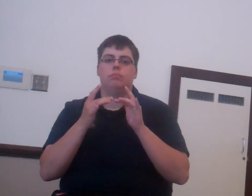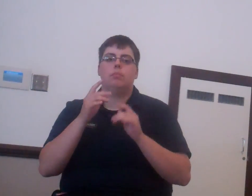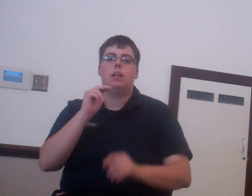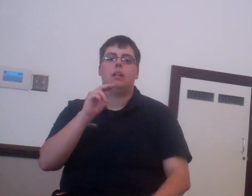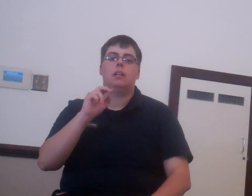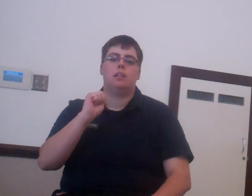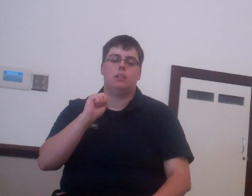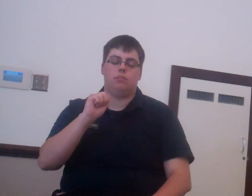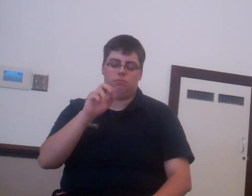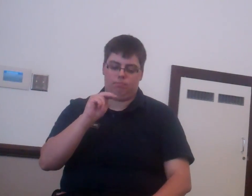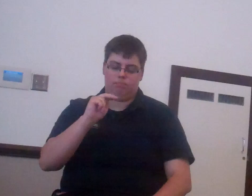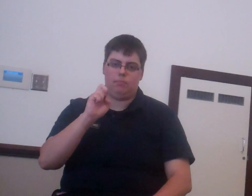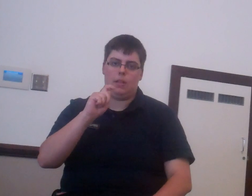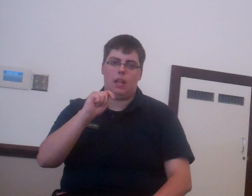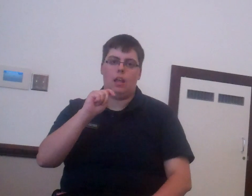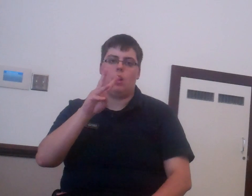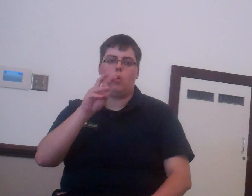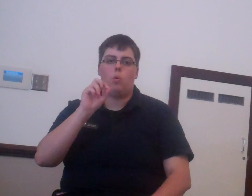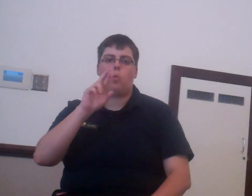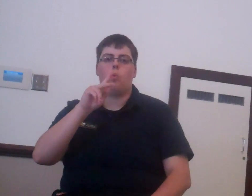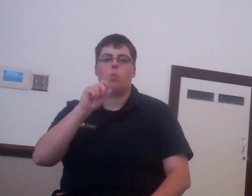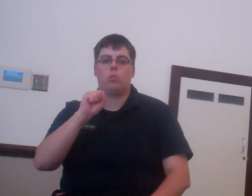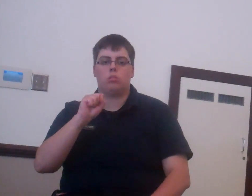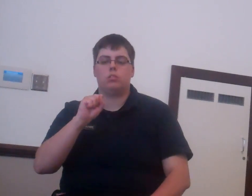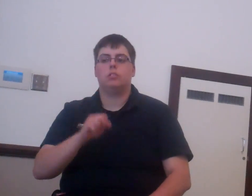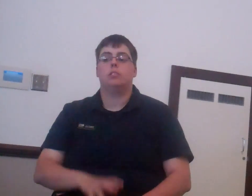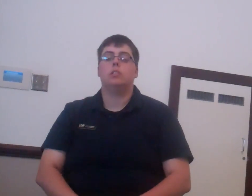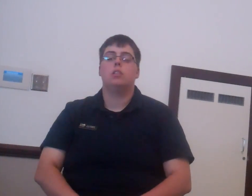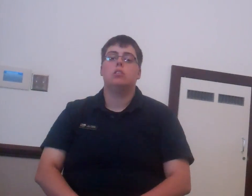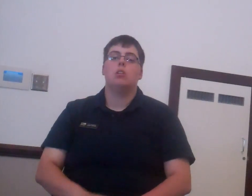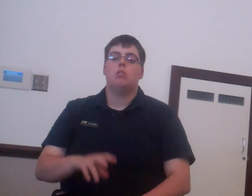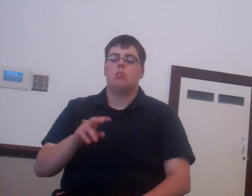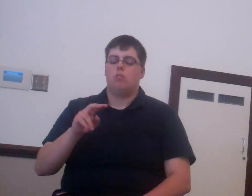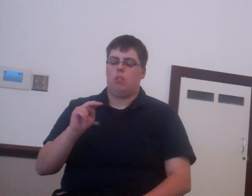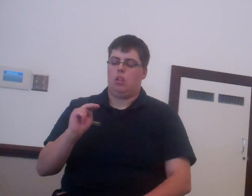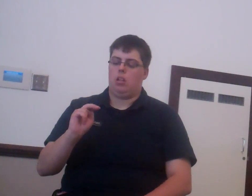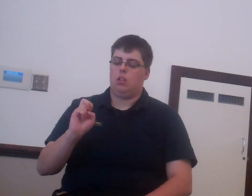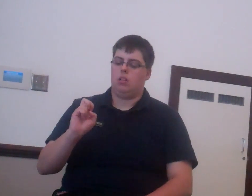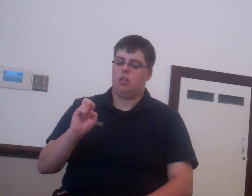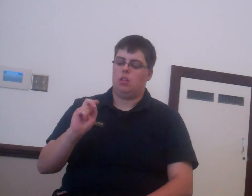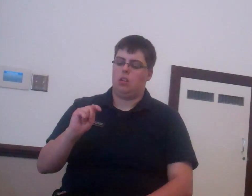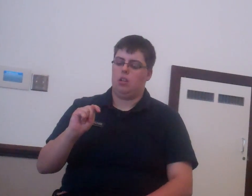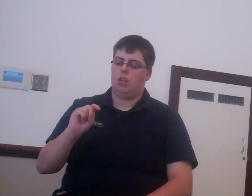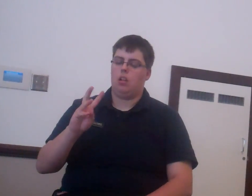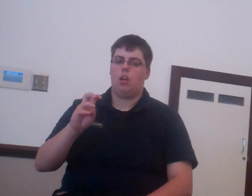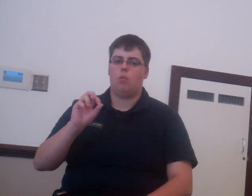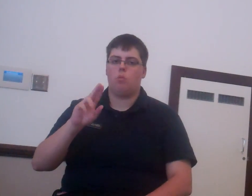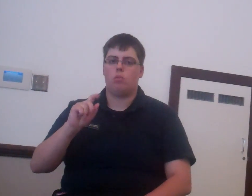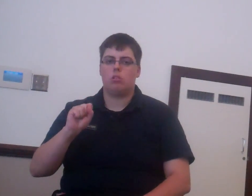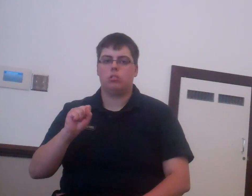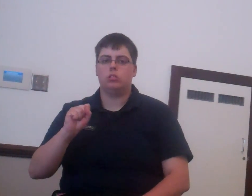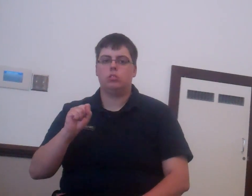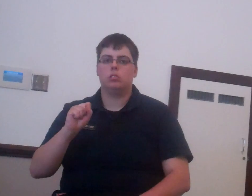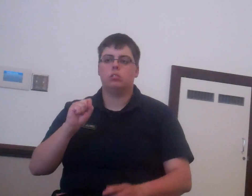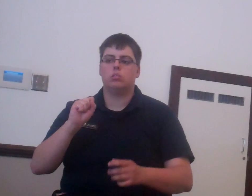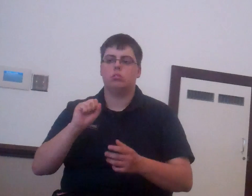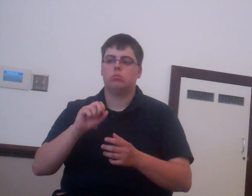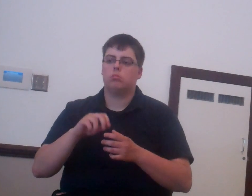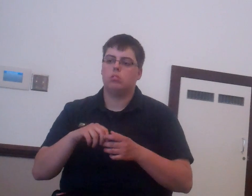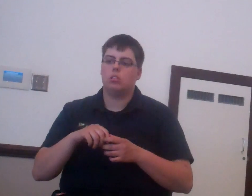our workplace, deal with the links between various members of the organization. Links between members of the